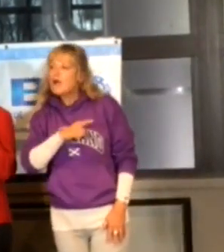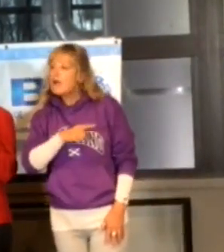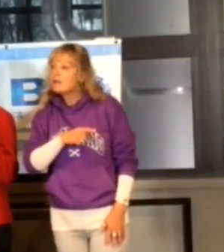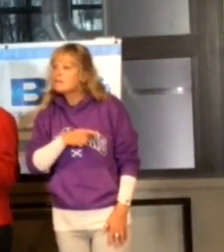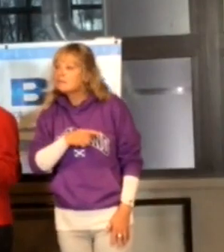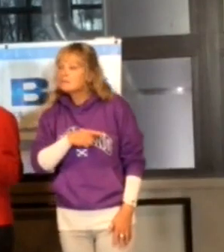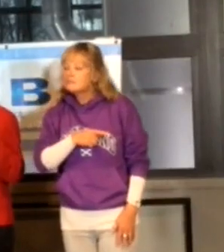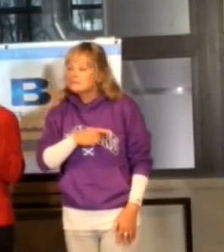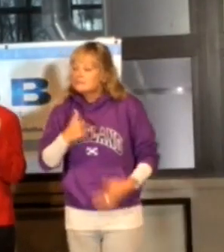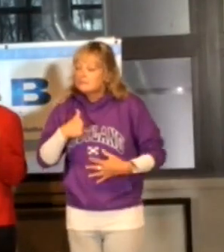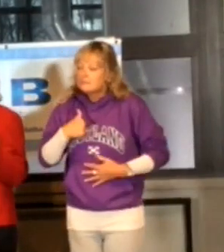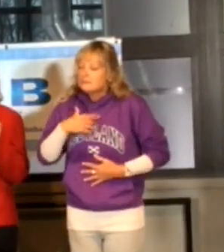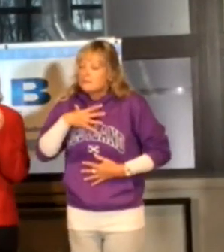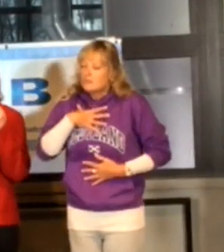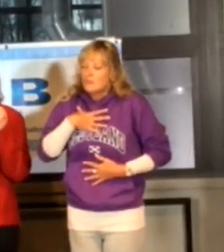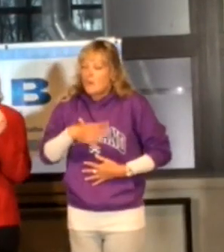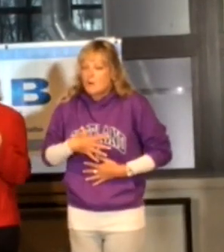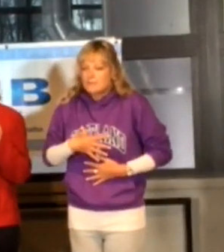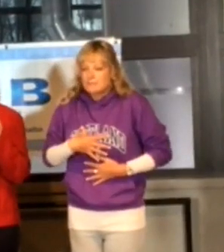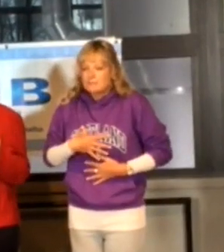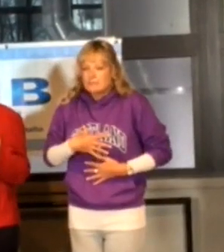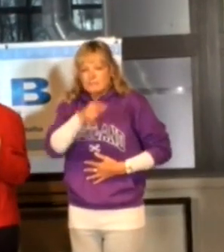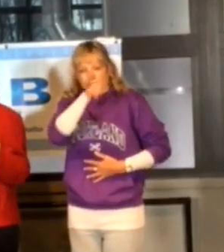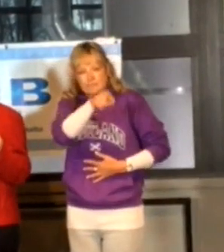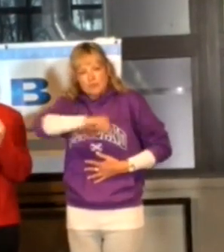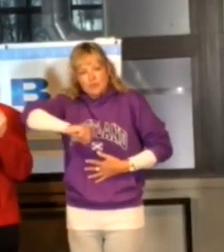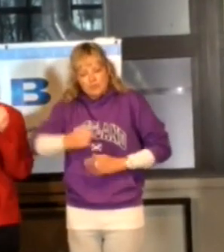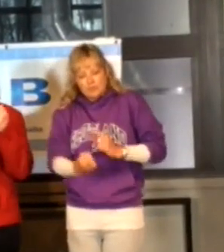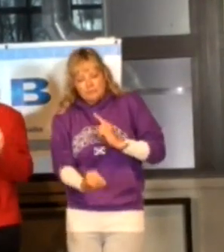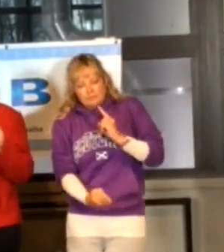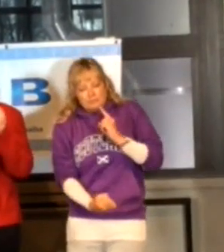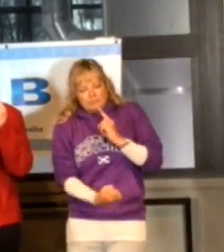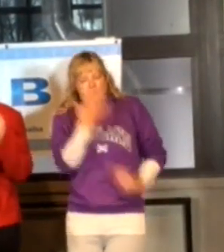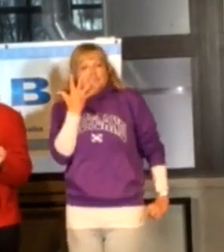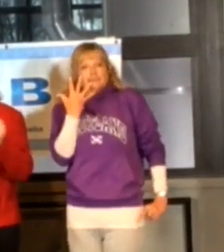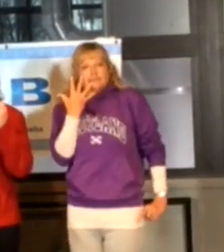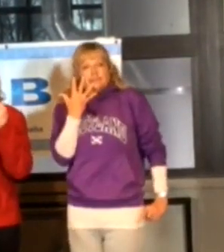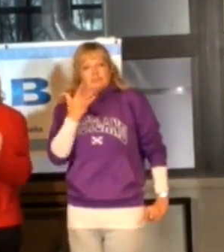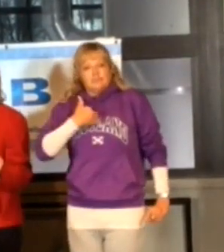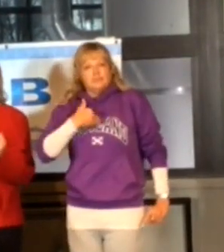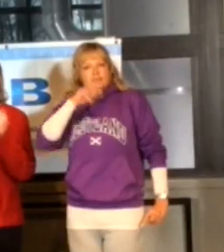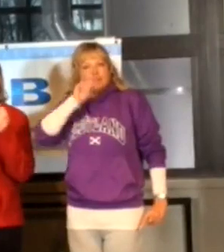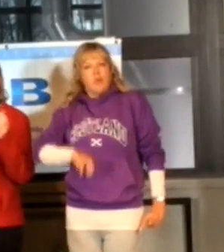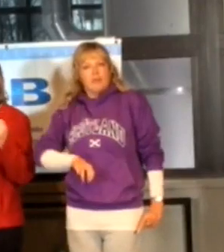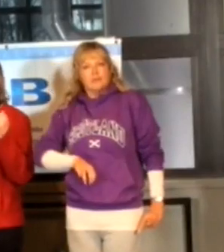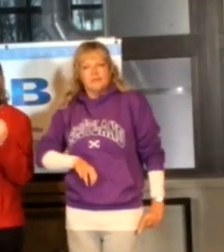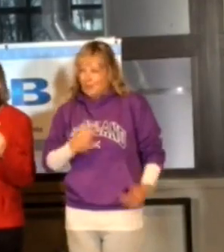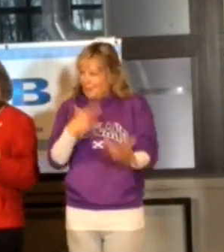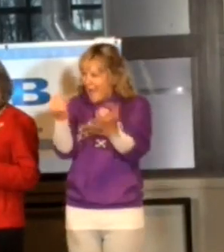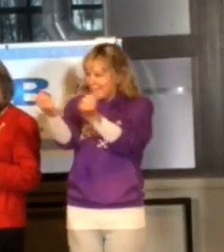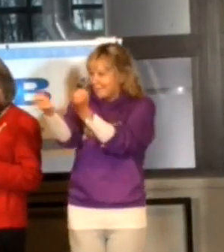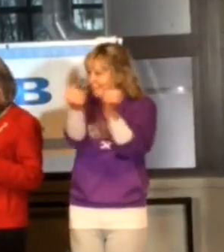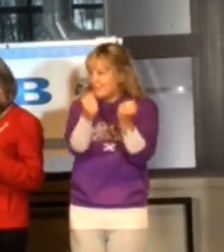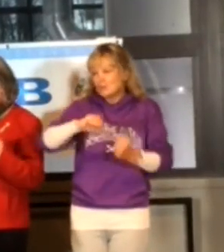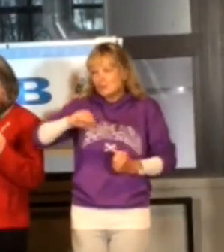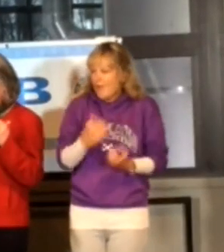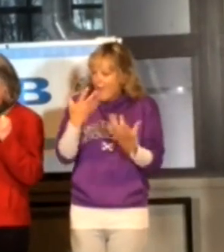the vital spark of inspiration which you mean for us, which you give